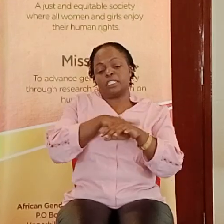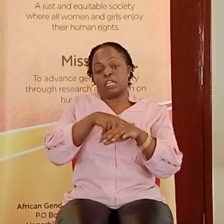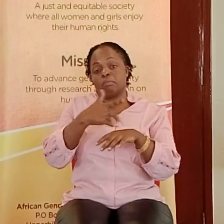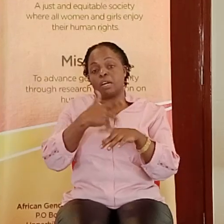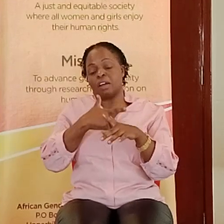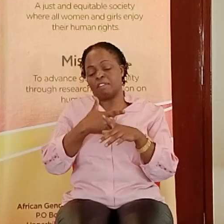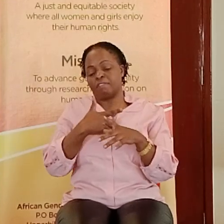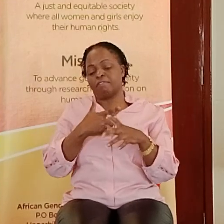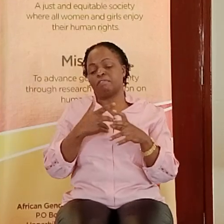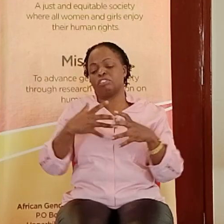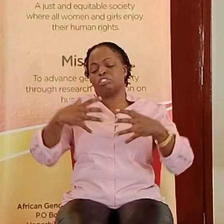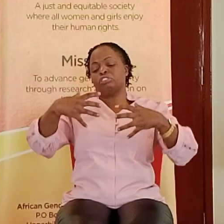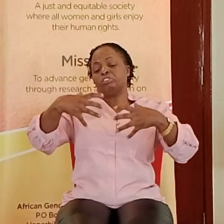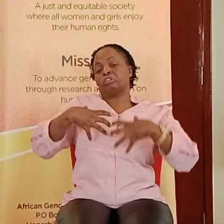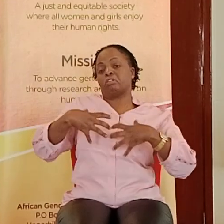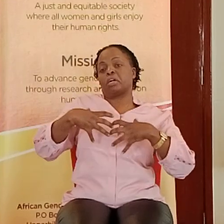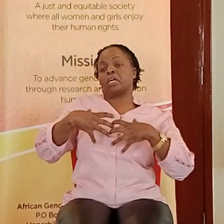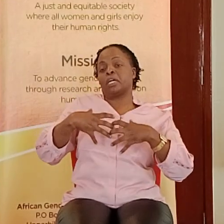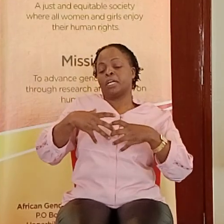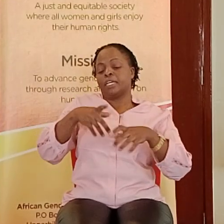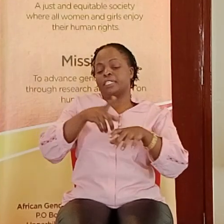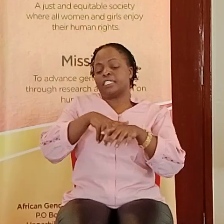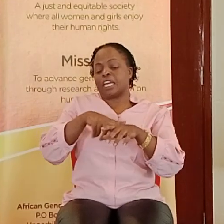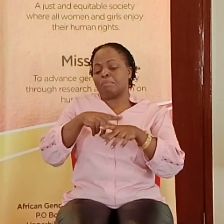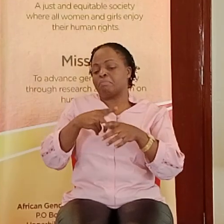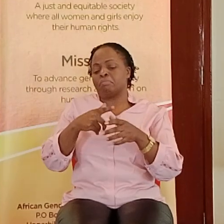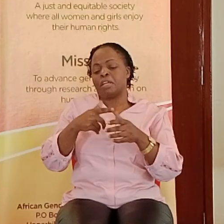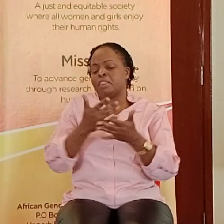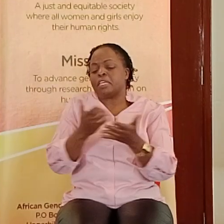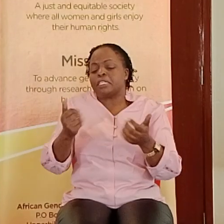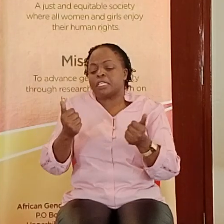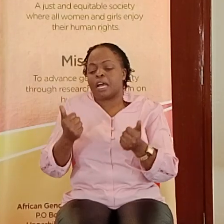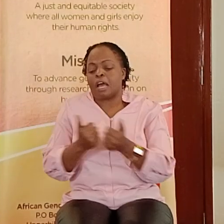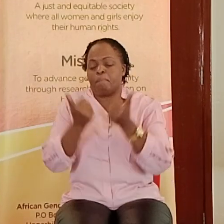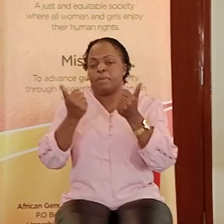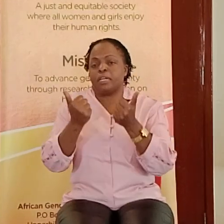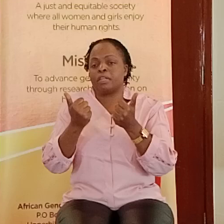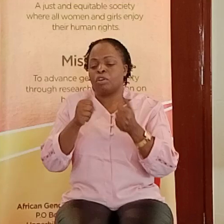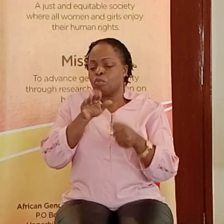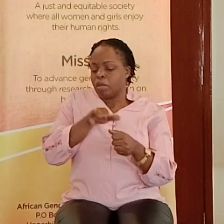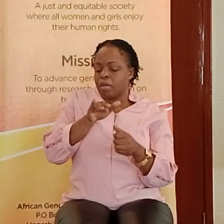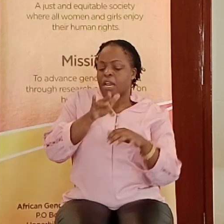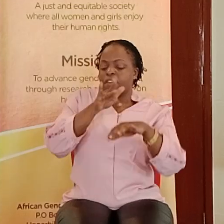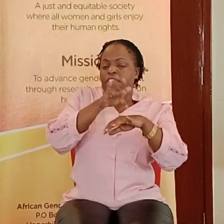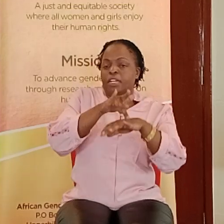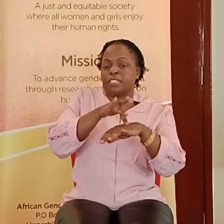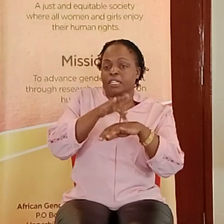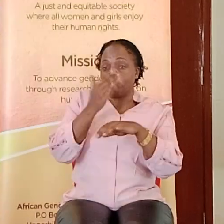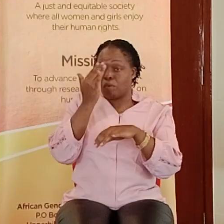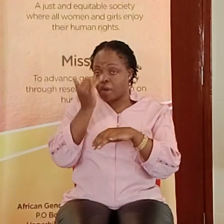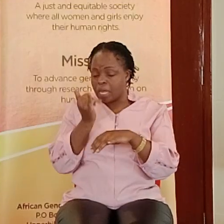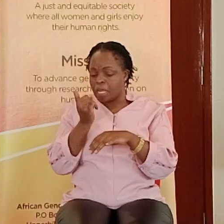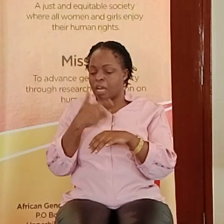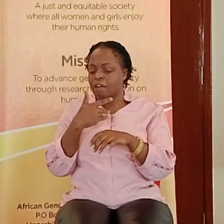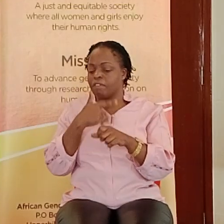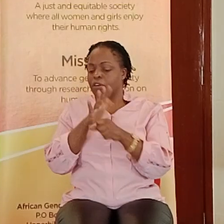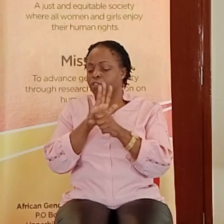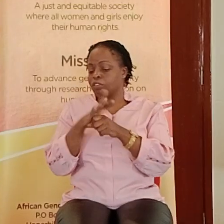shocks, uncertainties. They affect more women because of the role we play in our homes. We have persons with